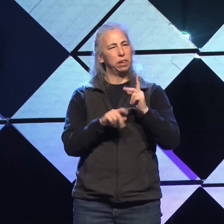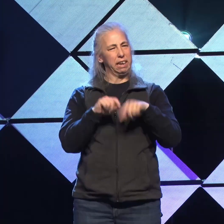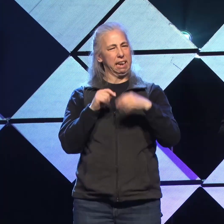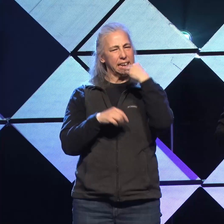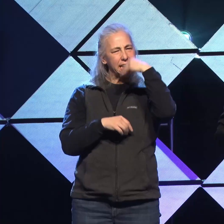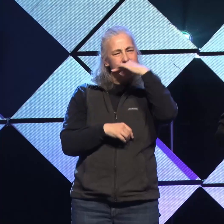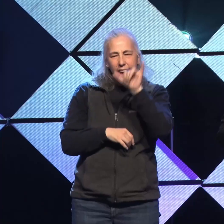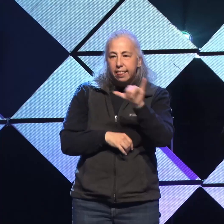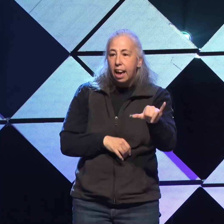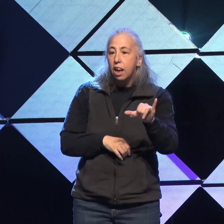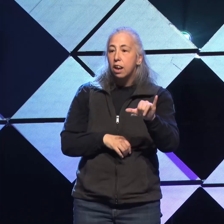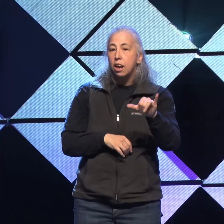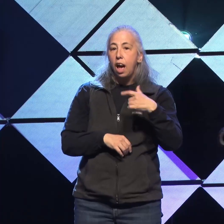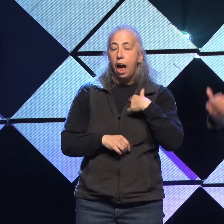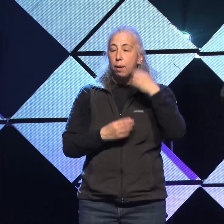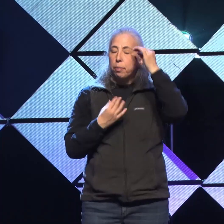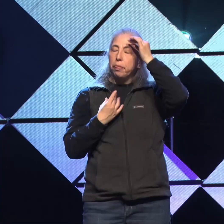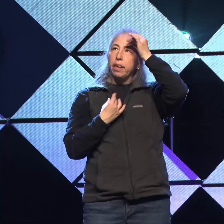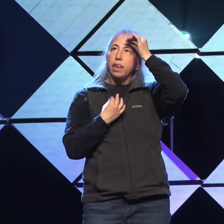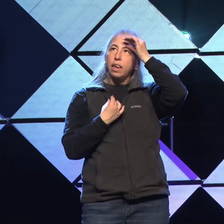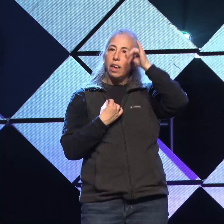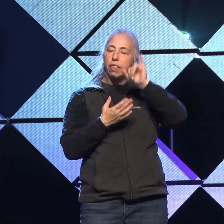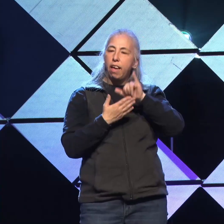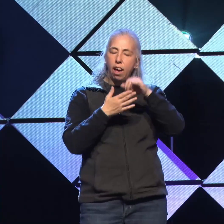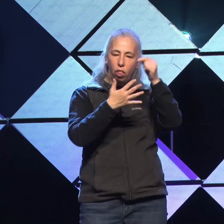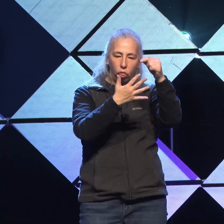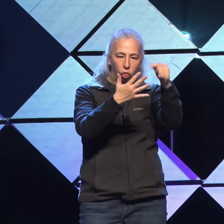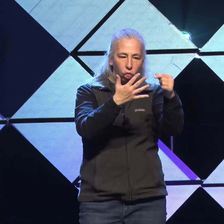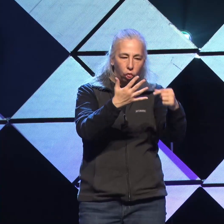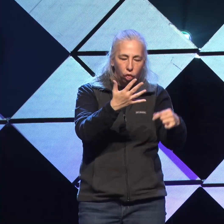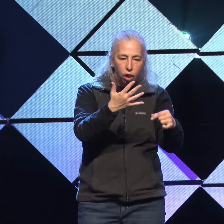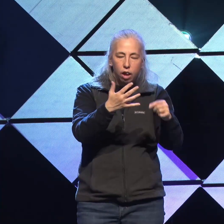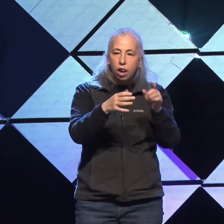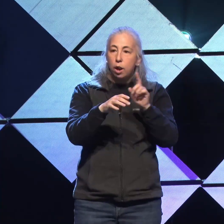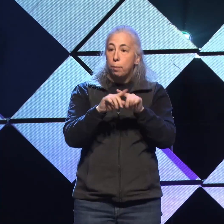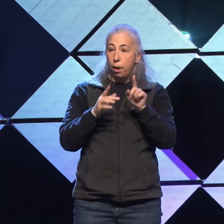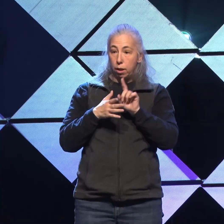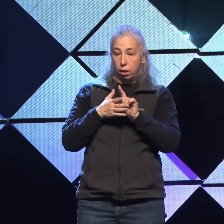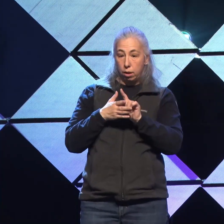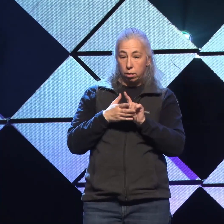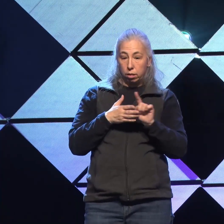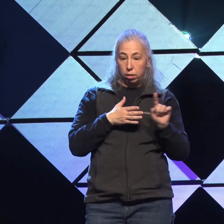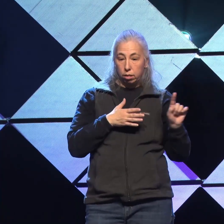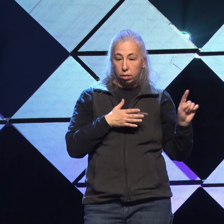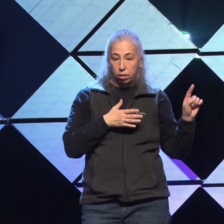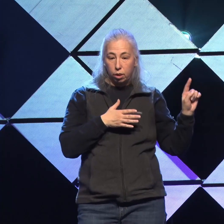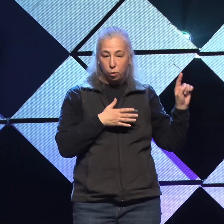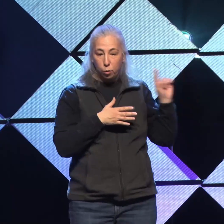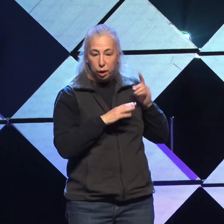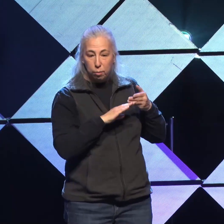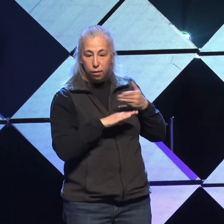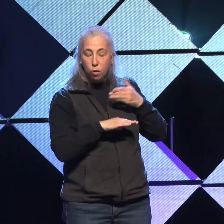I'm thinking this to myself. Even though the Monday before, I got a cheeseburger, fries, and an ice cream cone